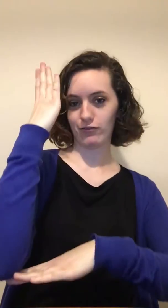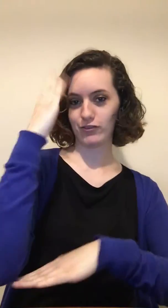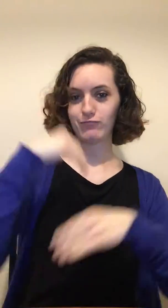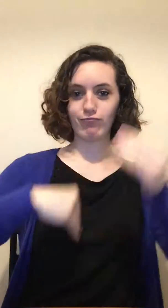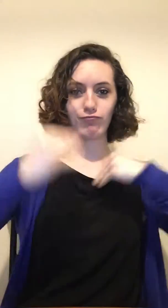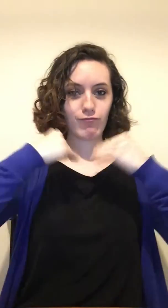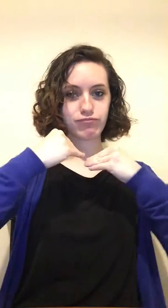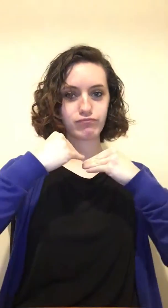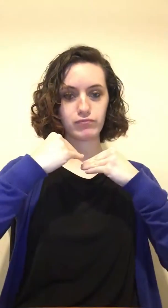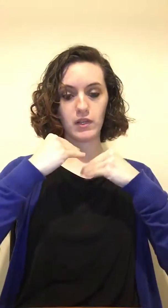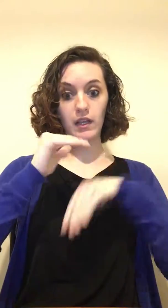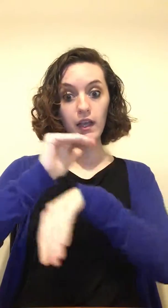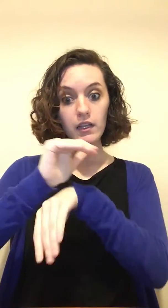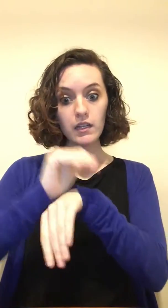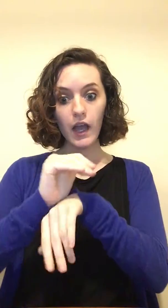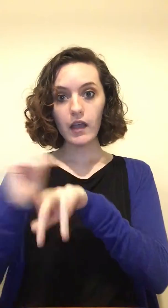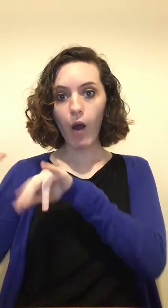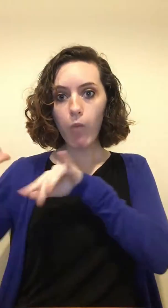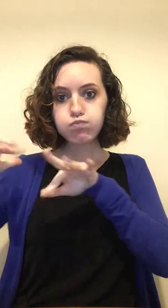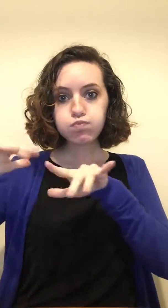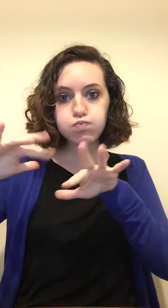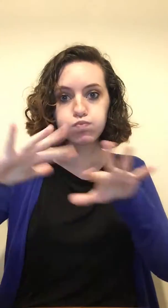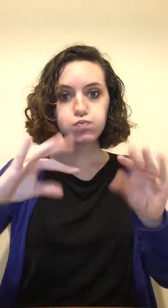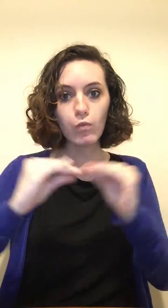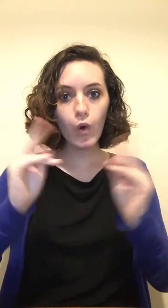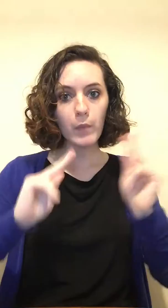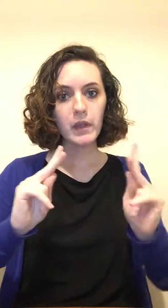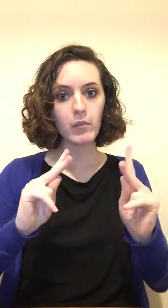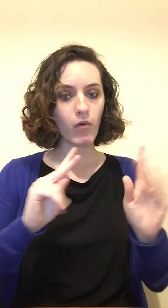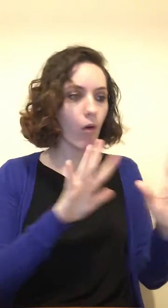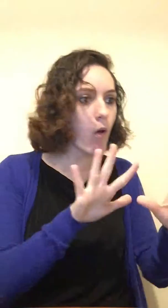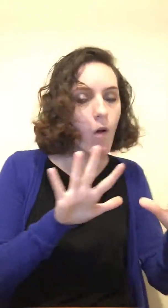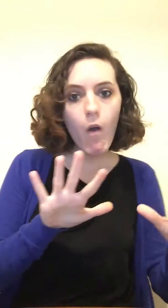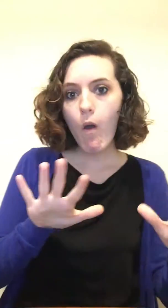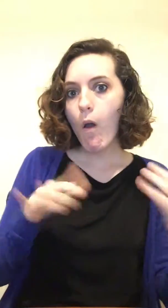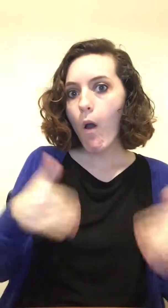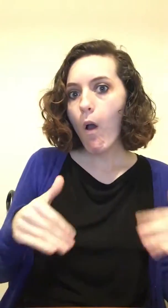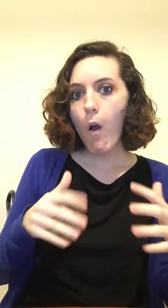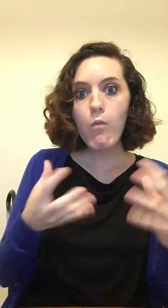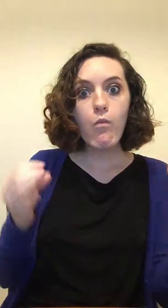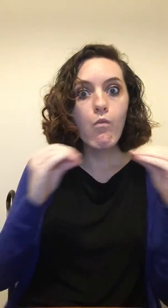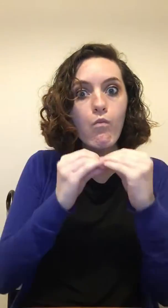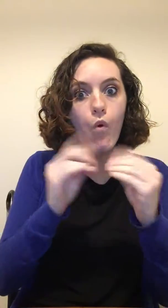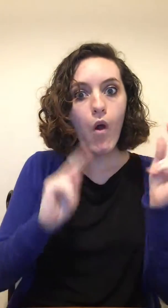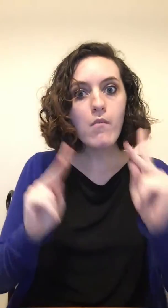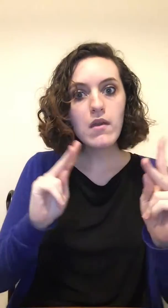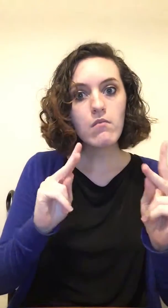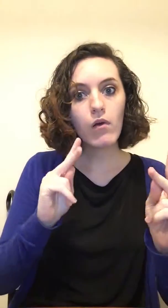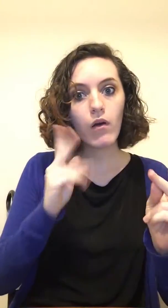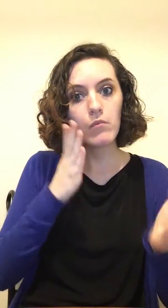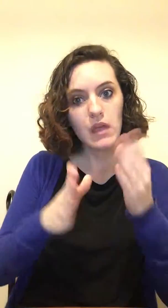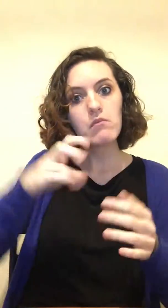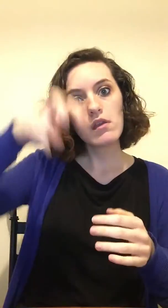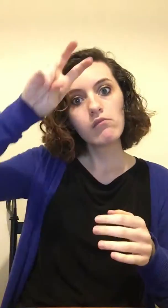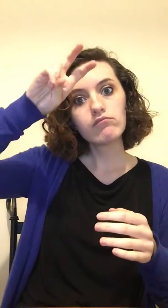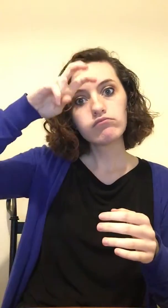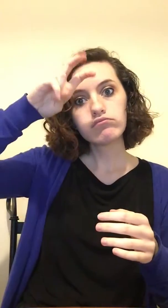there. They say, "Wow, these people are many. Why don't you get the he-goat? And then they can have supper."